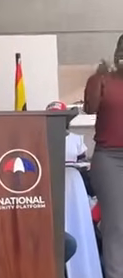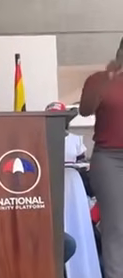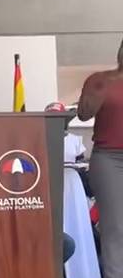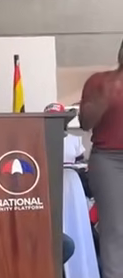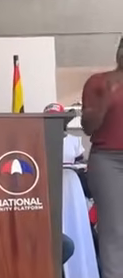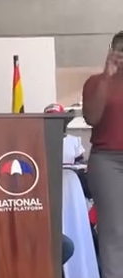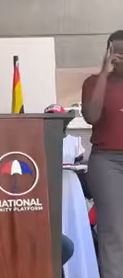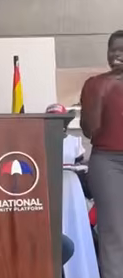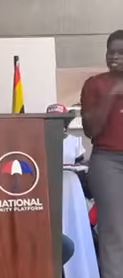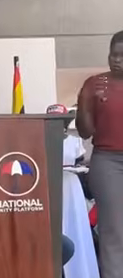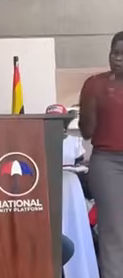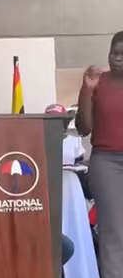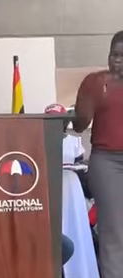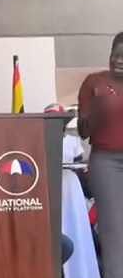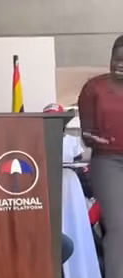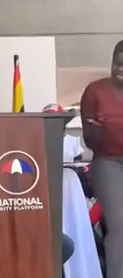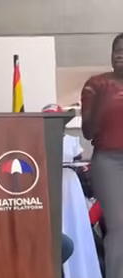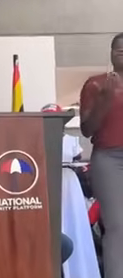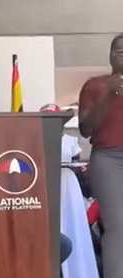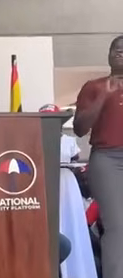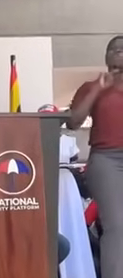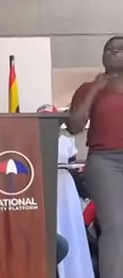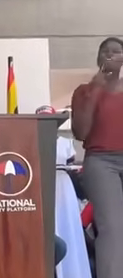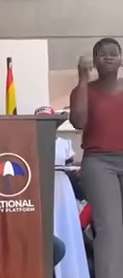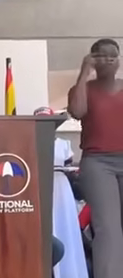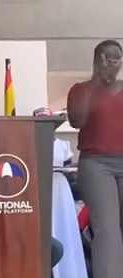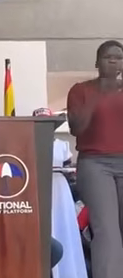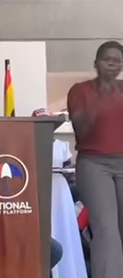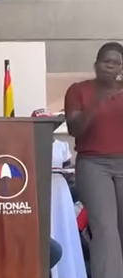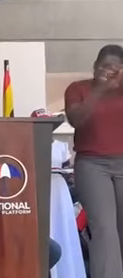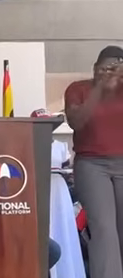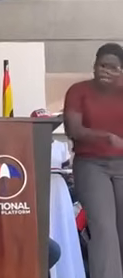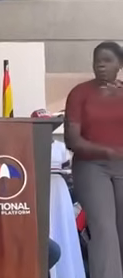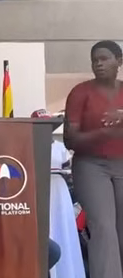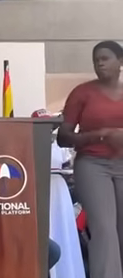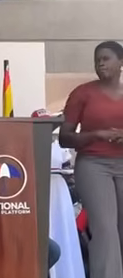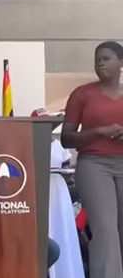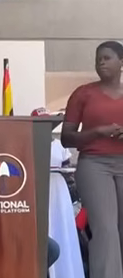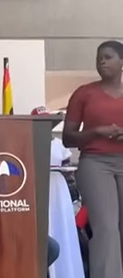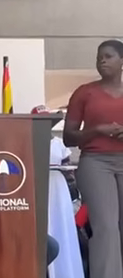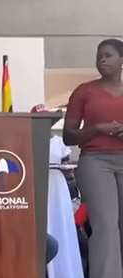eddoboozi eryabatalina ki eryabatalina ddoboozi so